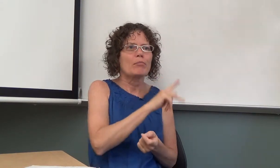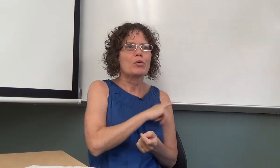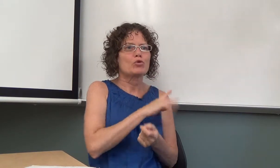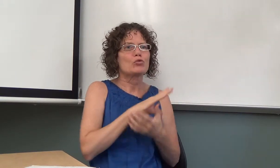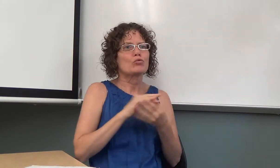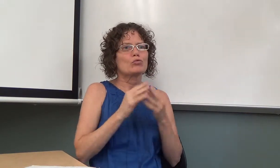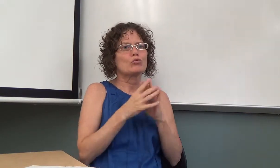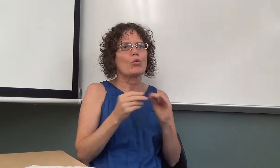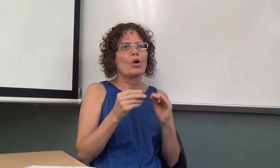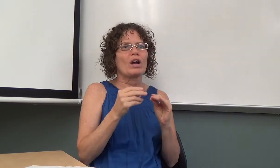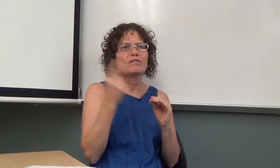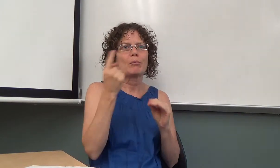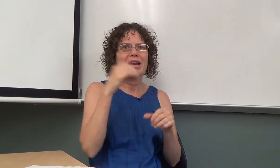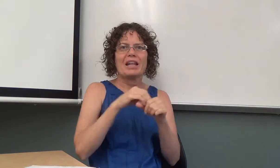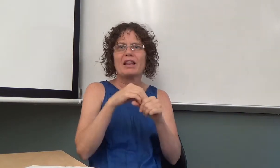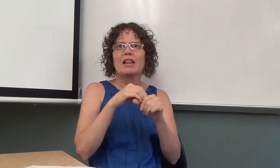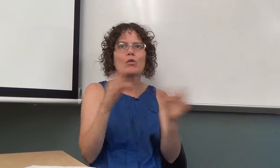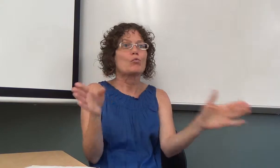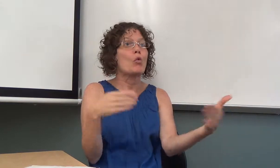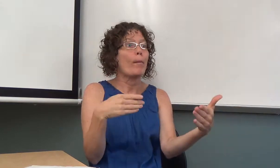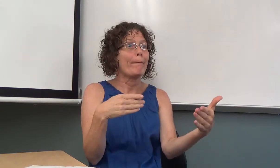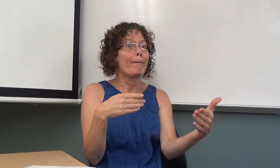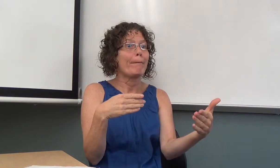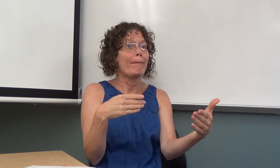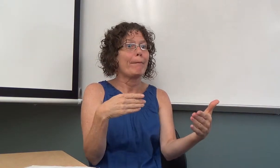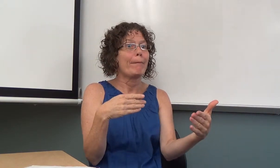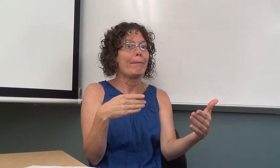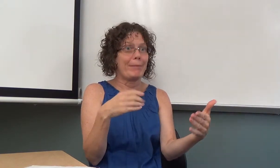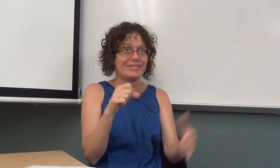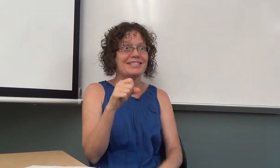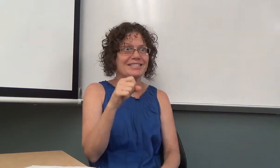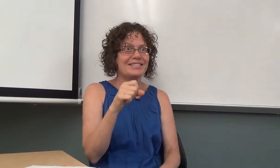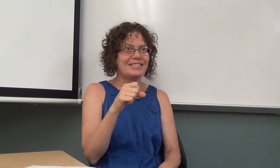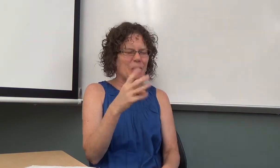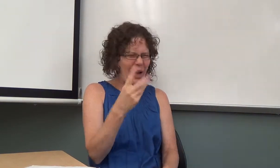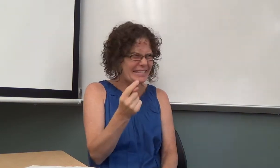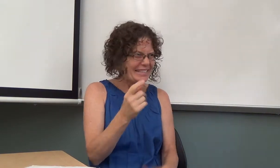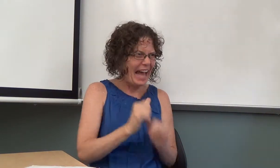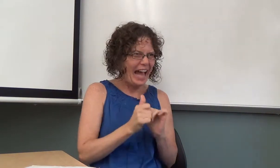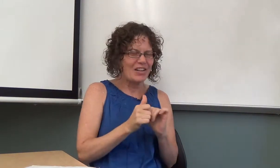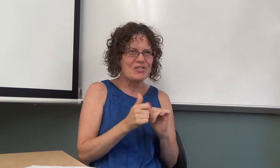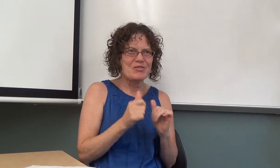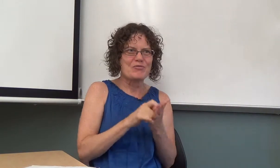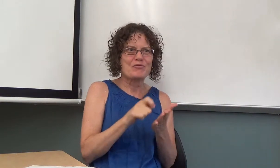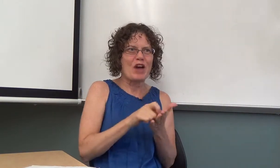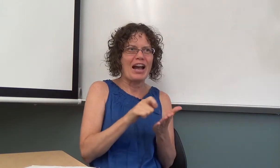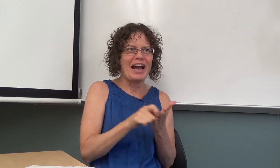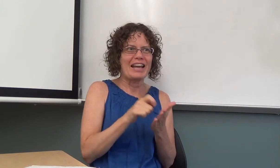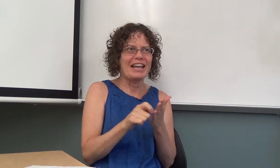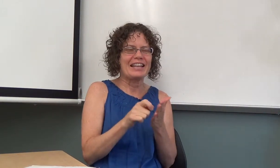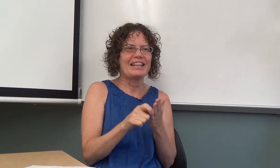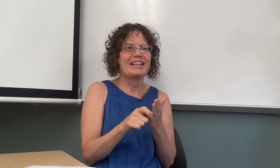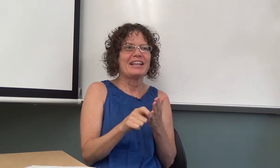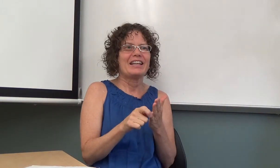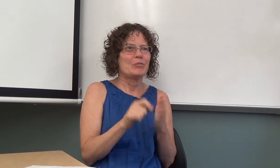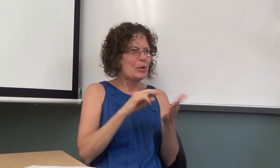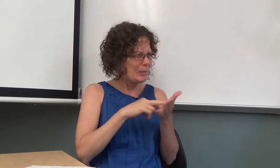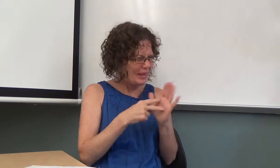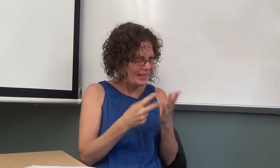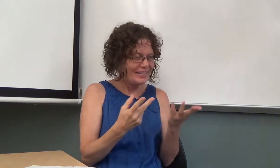of someone in the room. What? So how do you write a sentence about that without personal details? What do you mean? So somebody